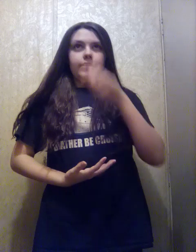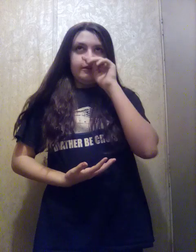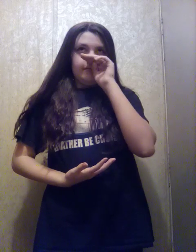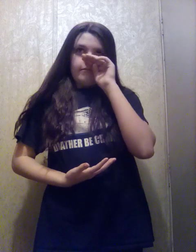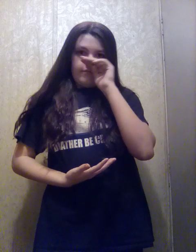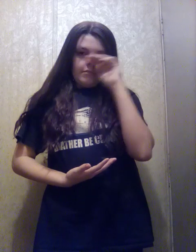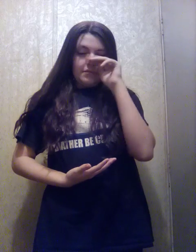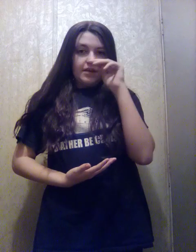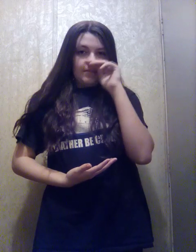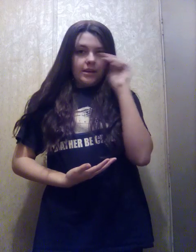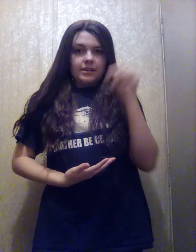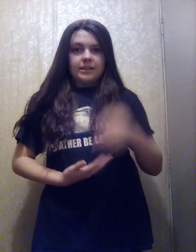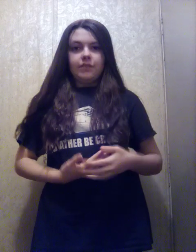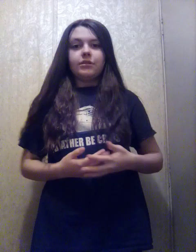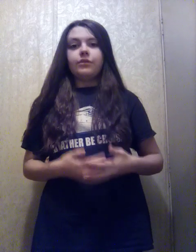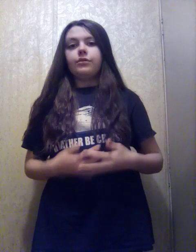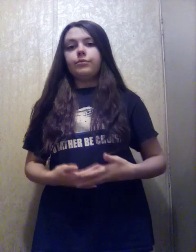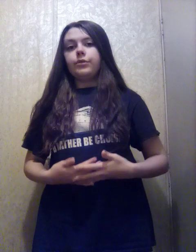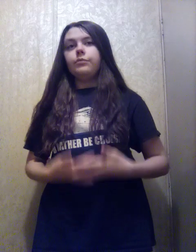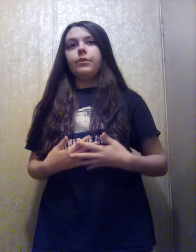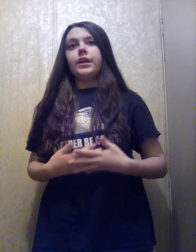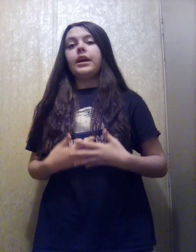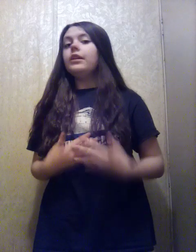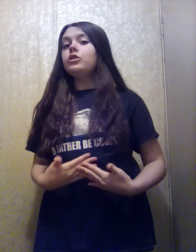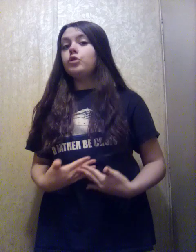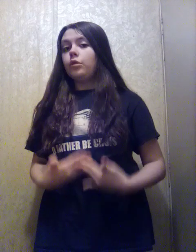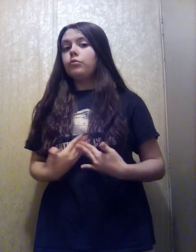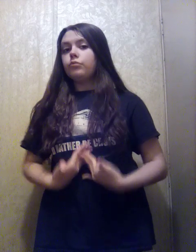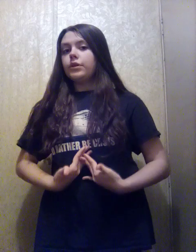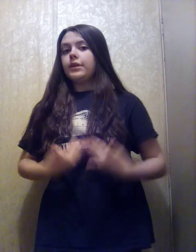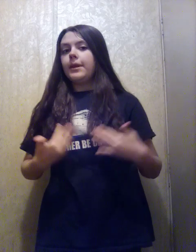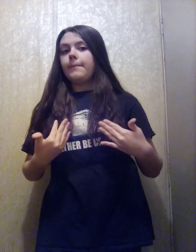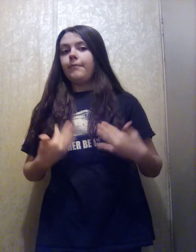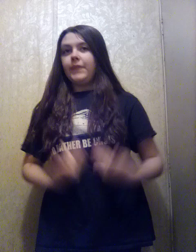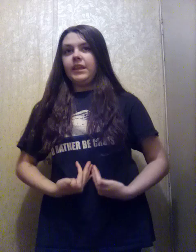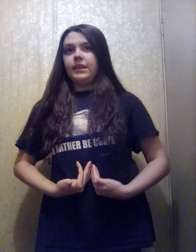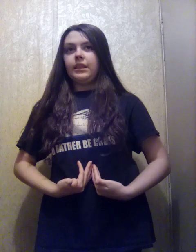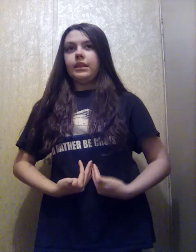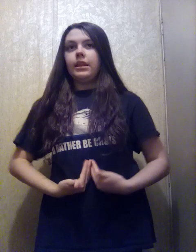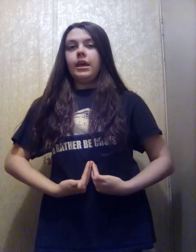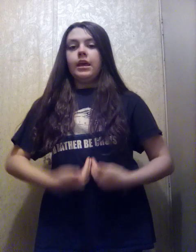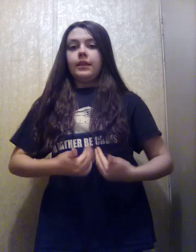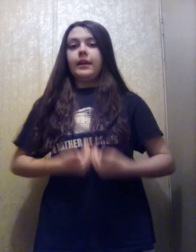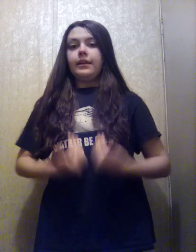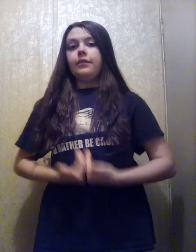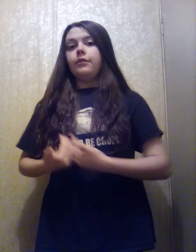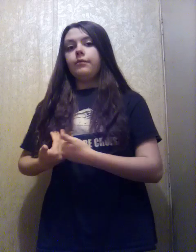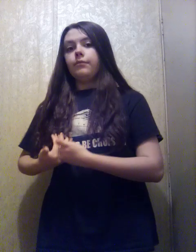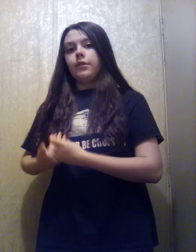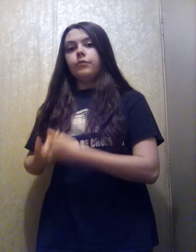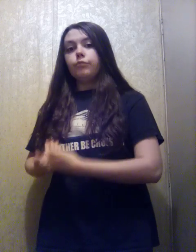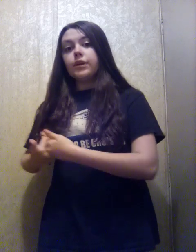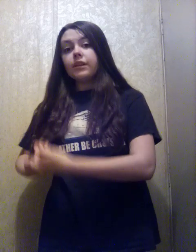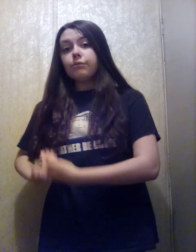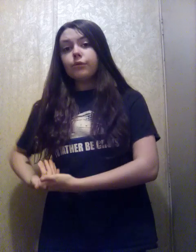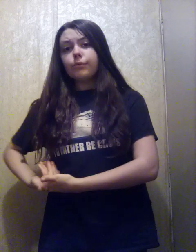okay, they may sound a little rude, but like, I don't really mean that in a really rude